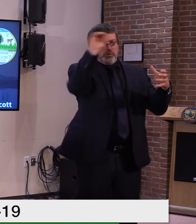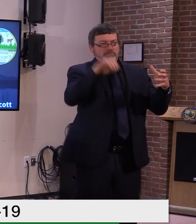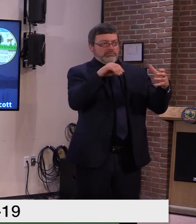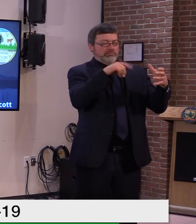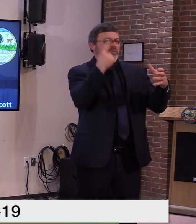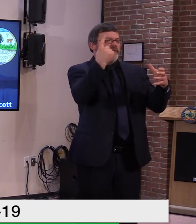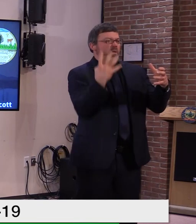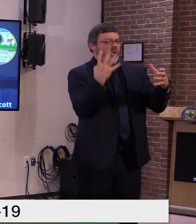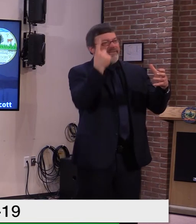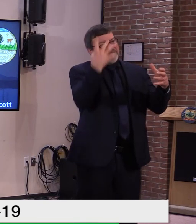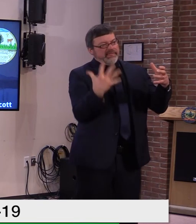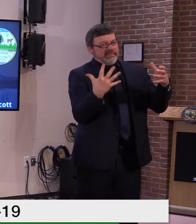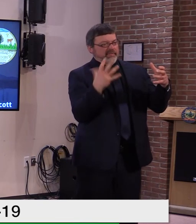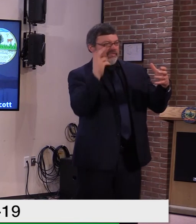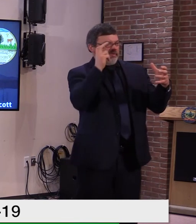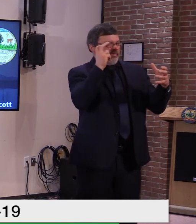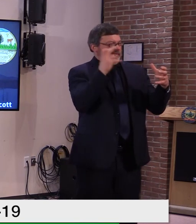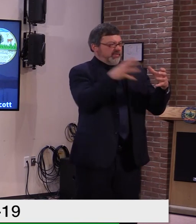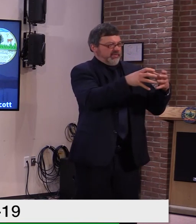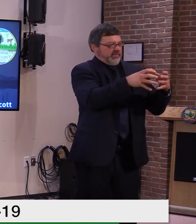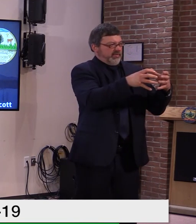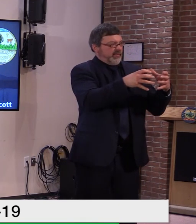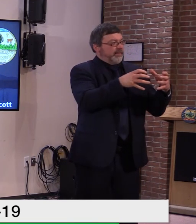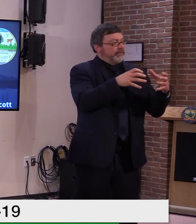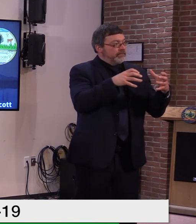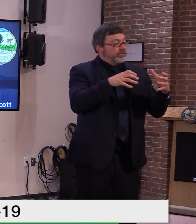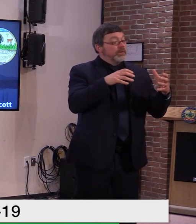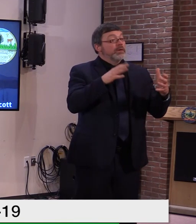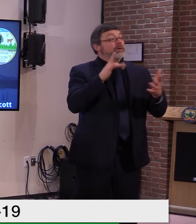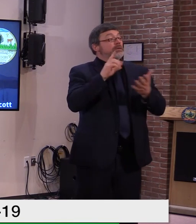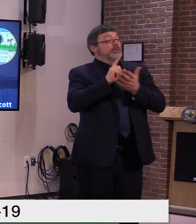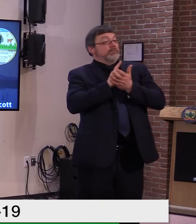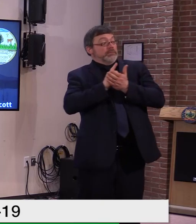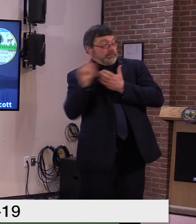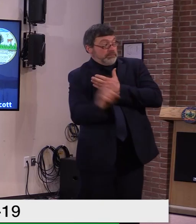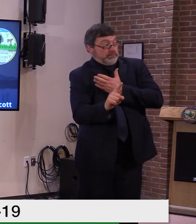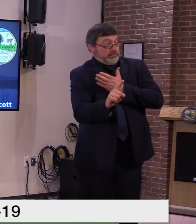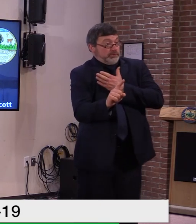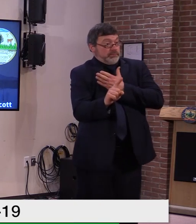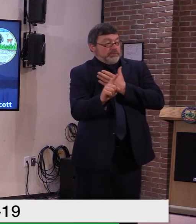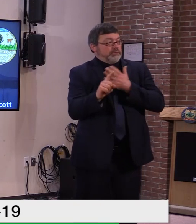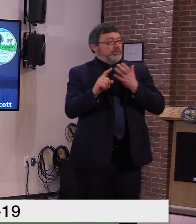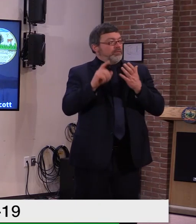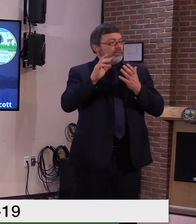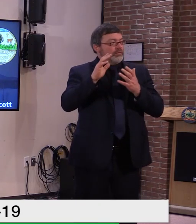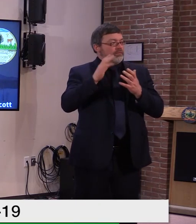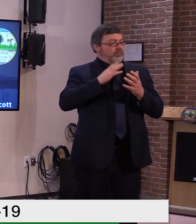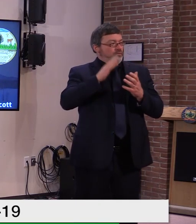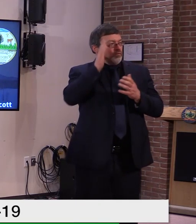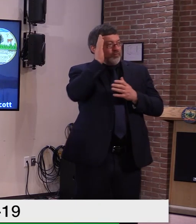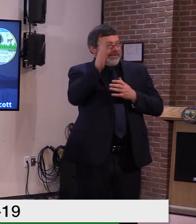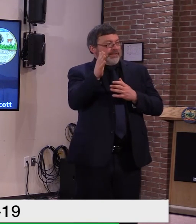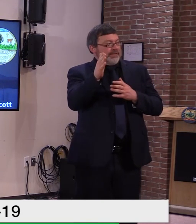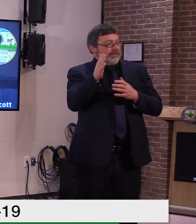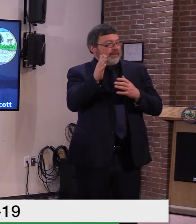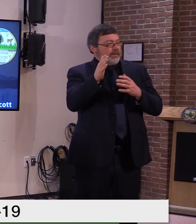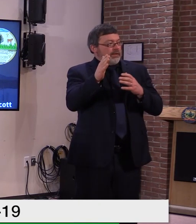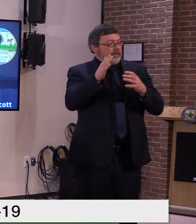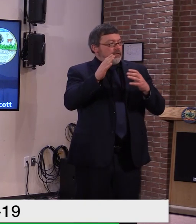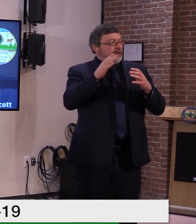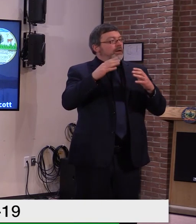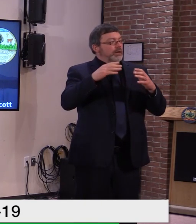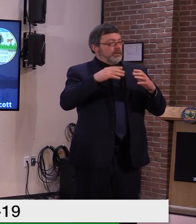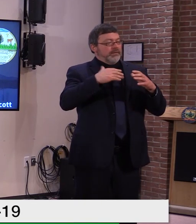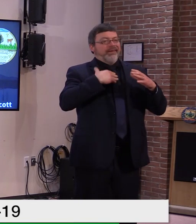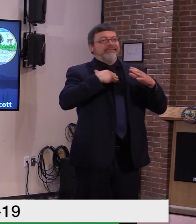vaccinated. Starting next week, we'll begin updating our external vaccination dashboards on Tuesdays and